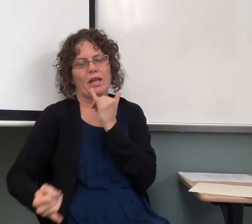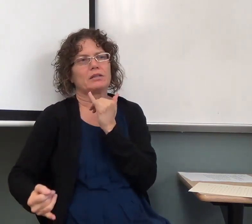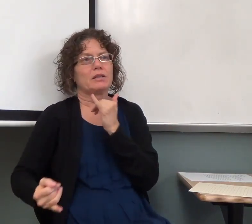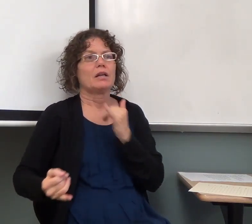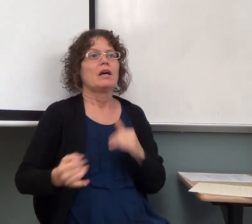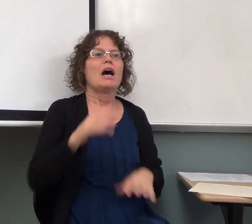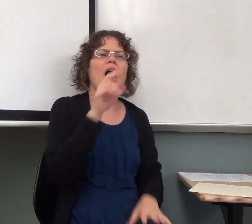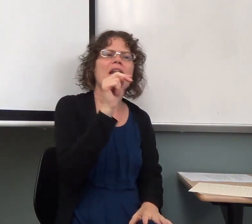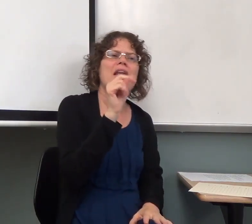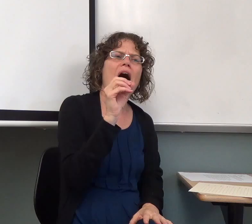noun, okay?